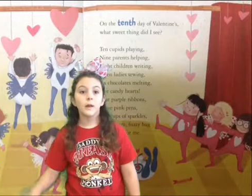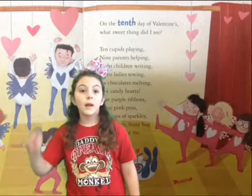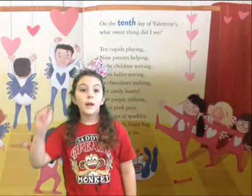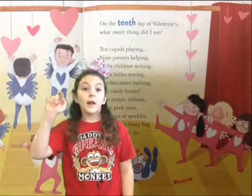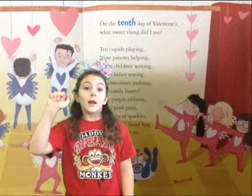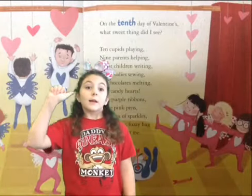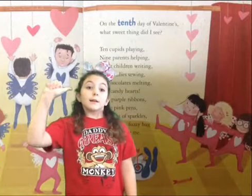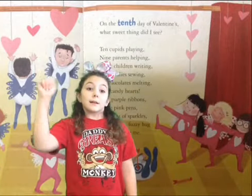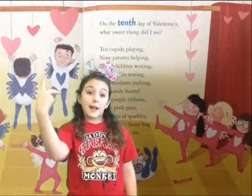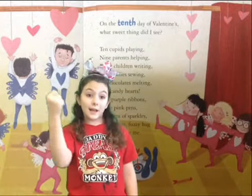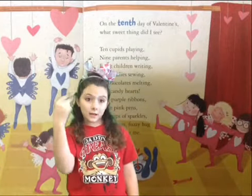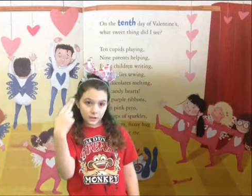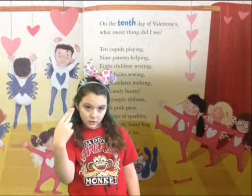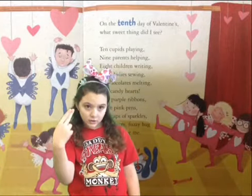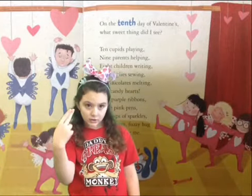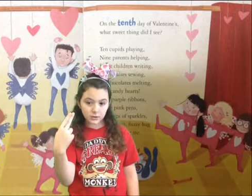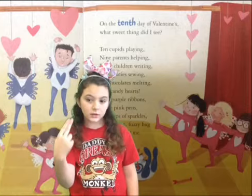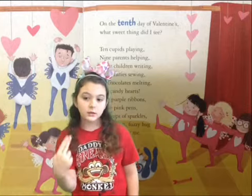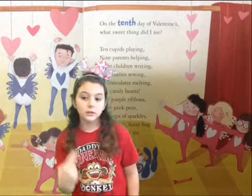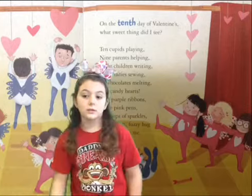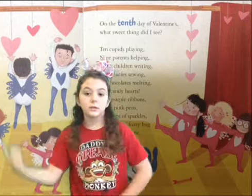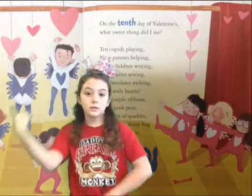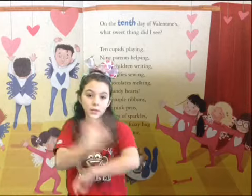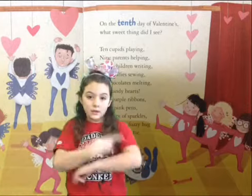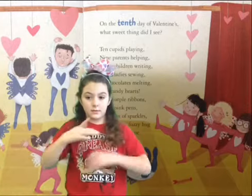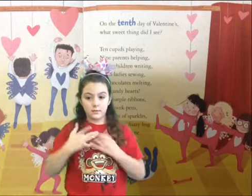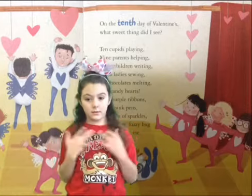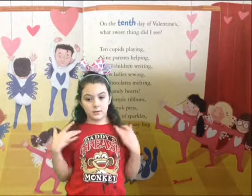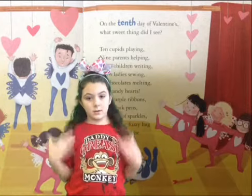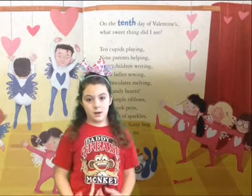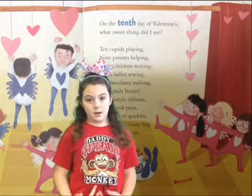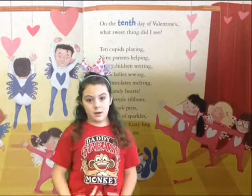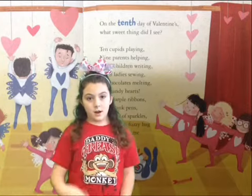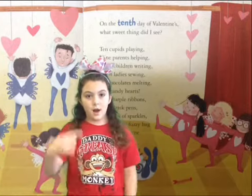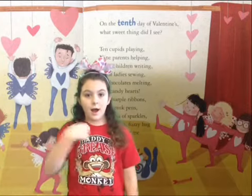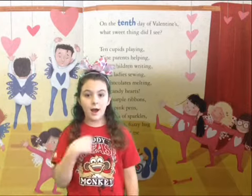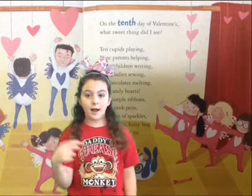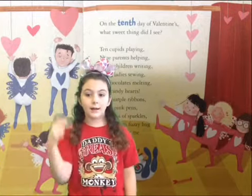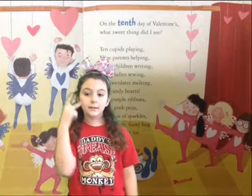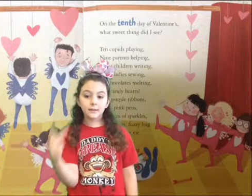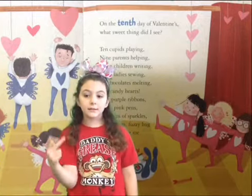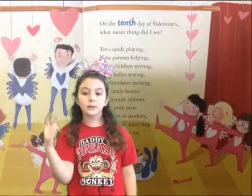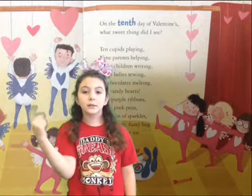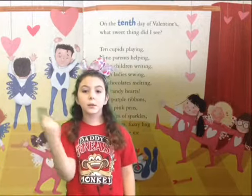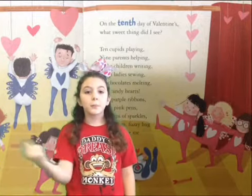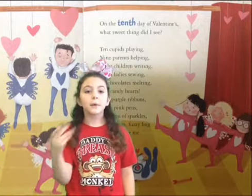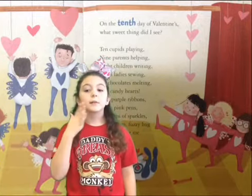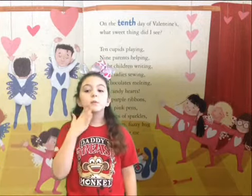On the tenth day of Valentine's Day, what sweet thing did I see?